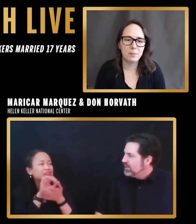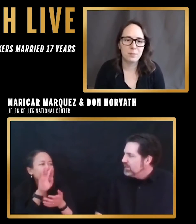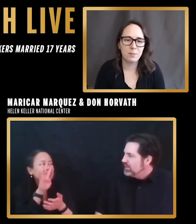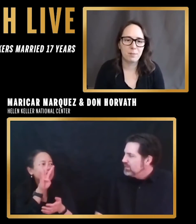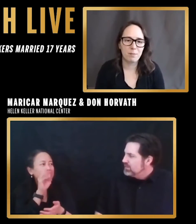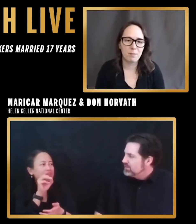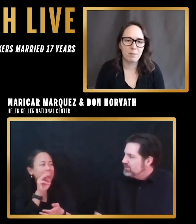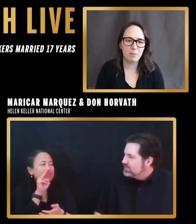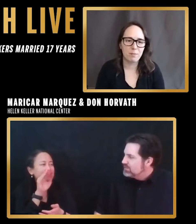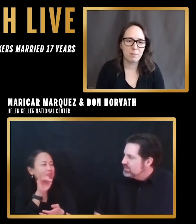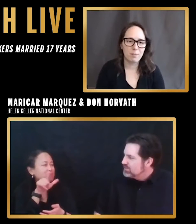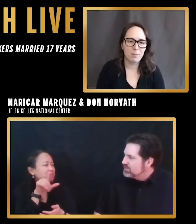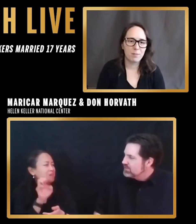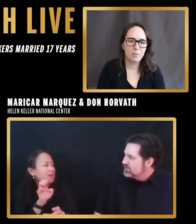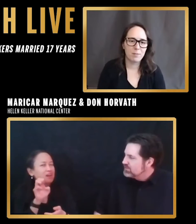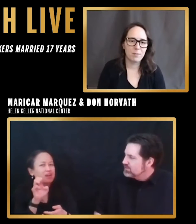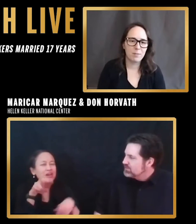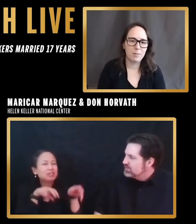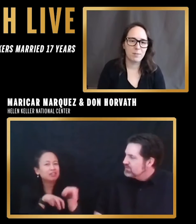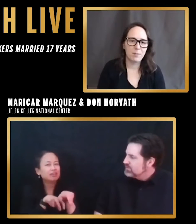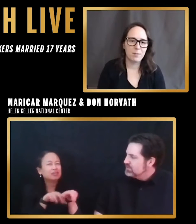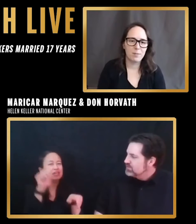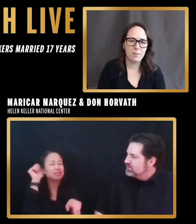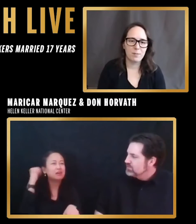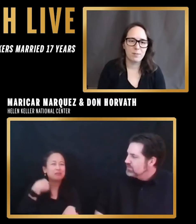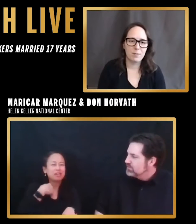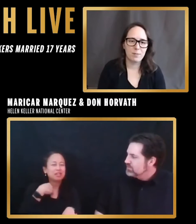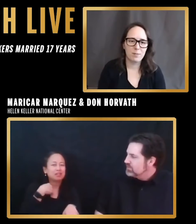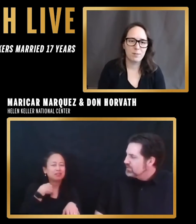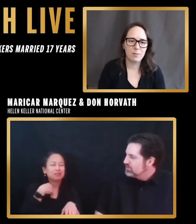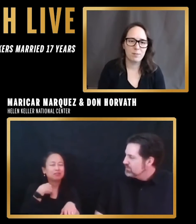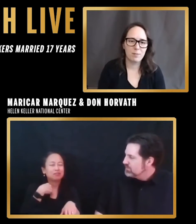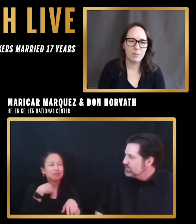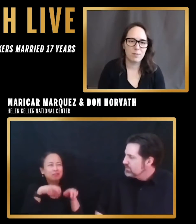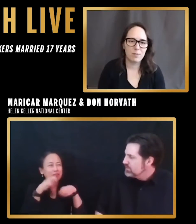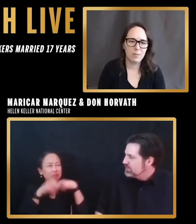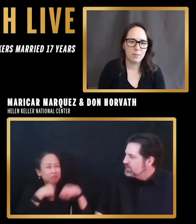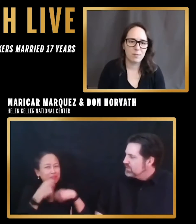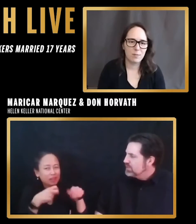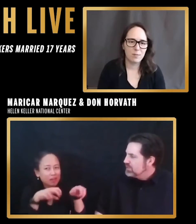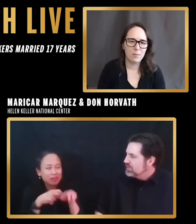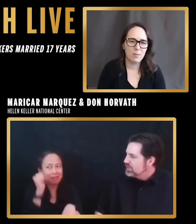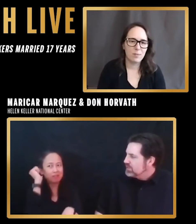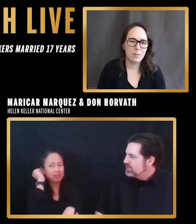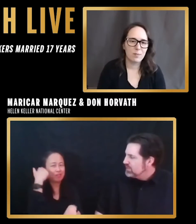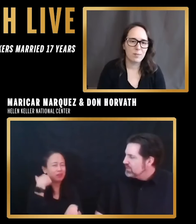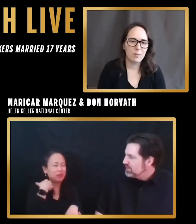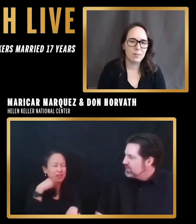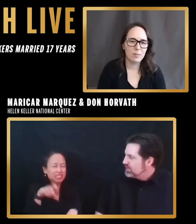Also, remember we were biking the 40 miles in New York City.